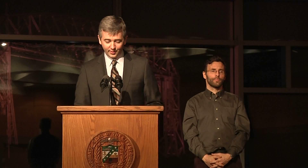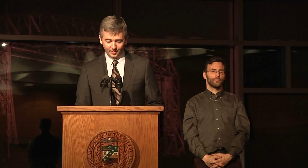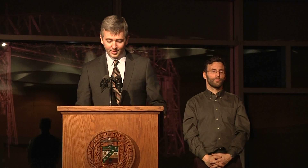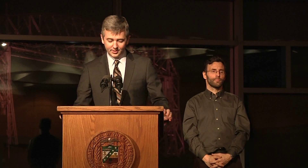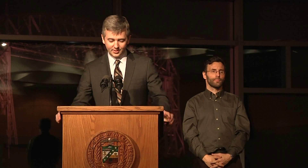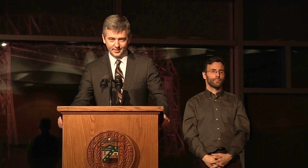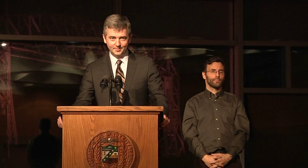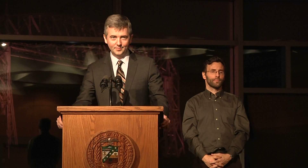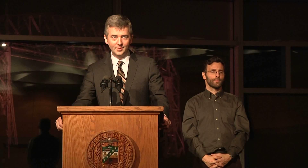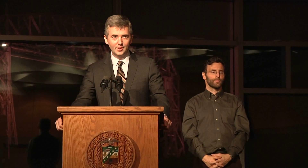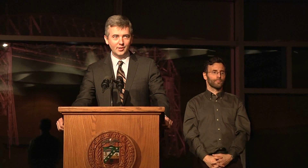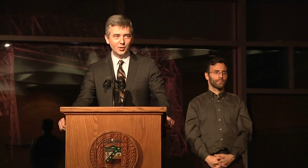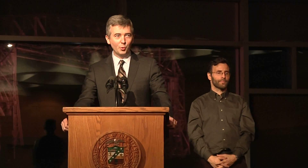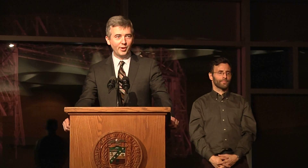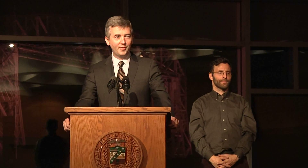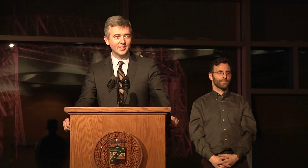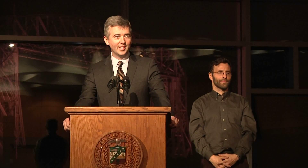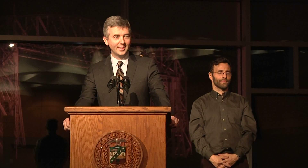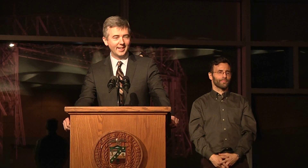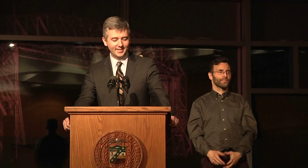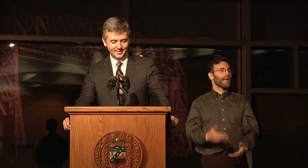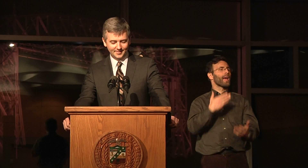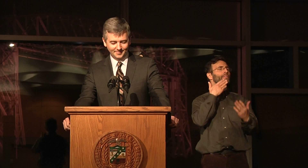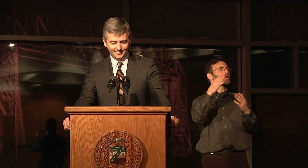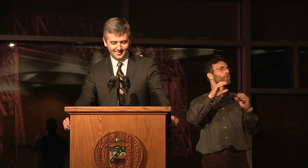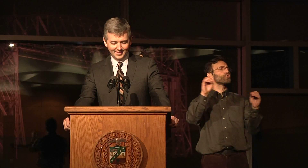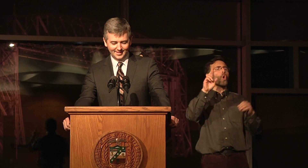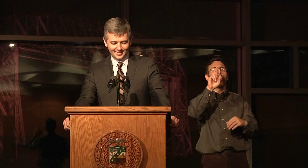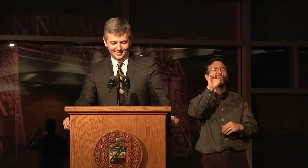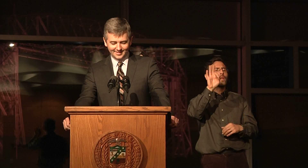Thank you very much. No refunds on that.